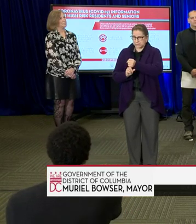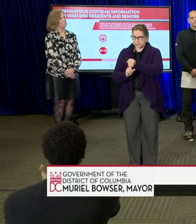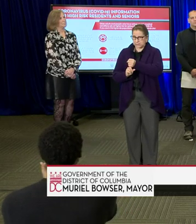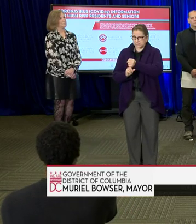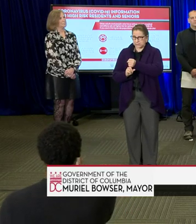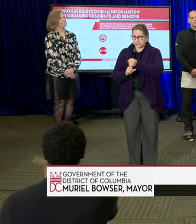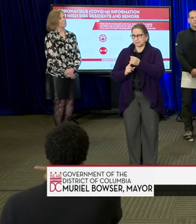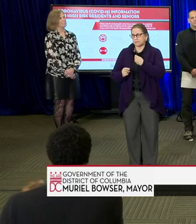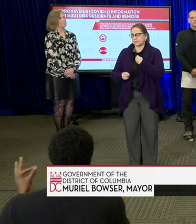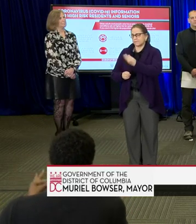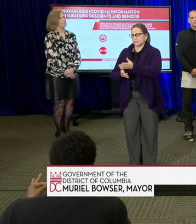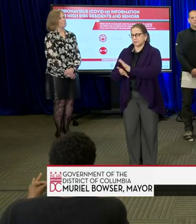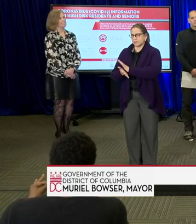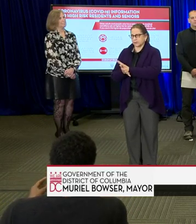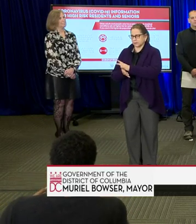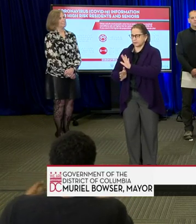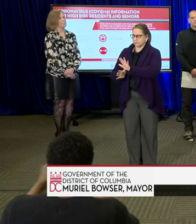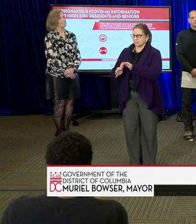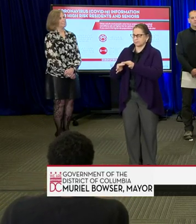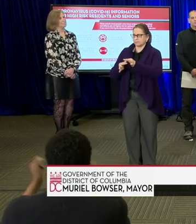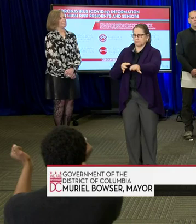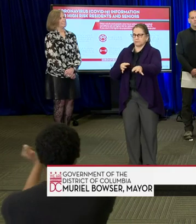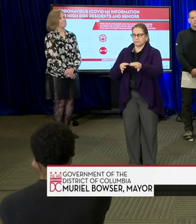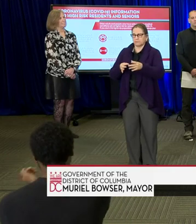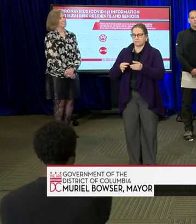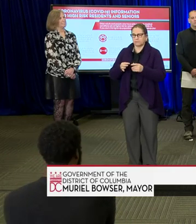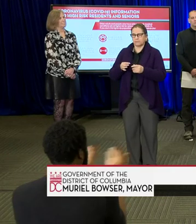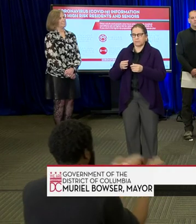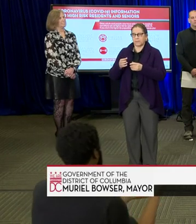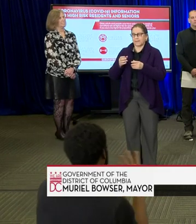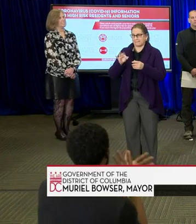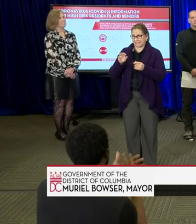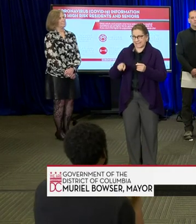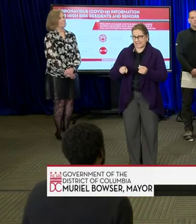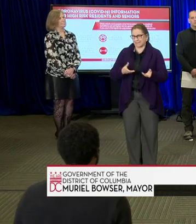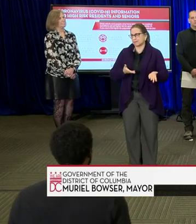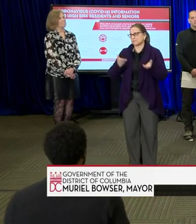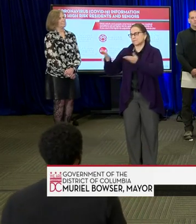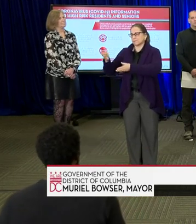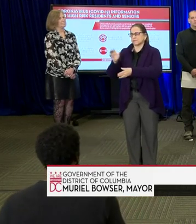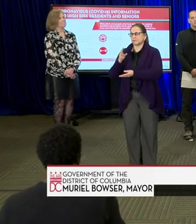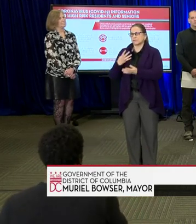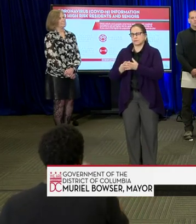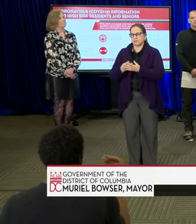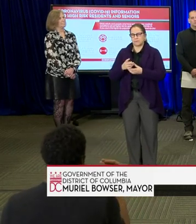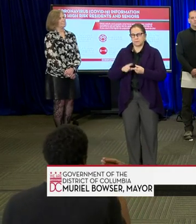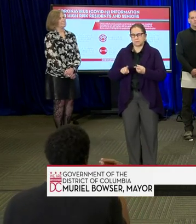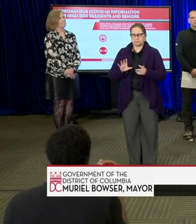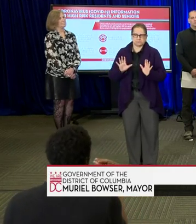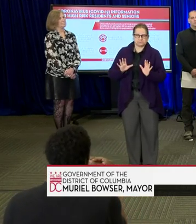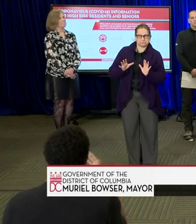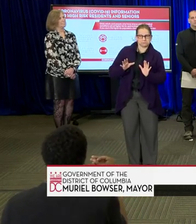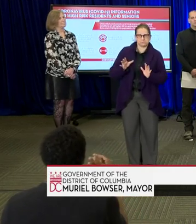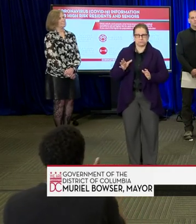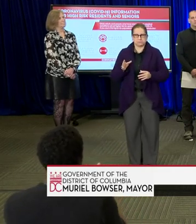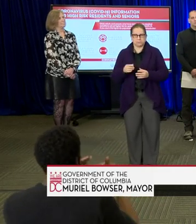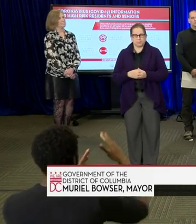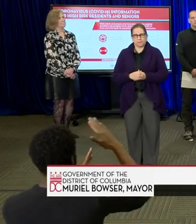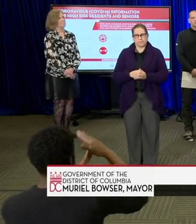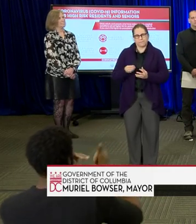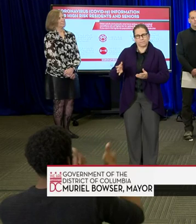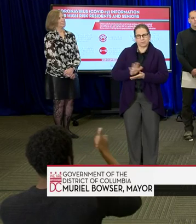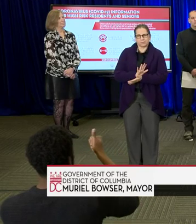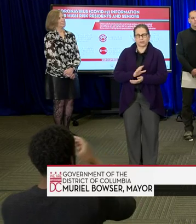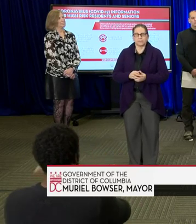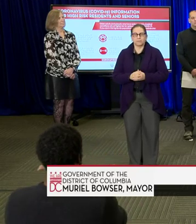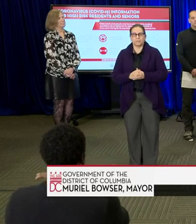that court date versus getting arrested right then and there. And the chief has directed officers to make robust use of that discretion.